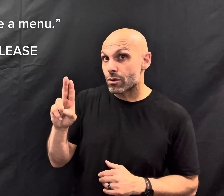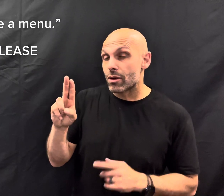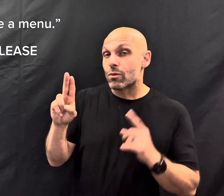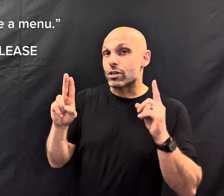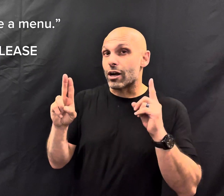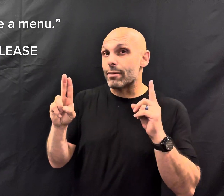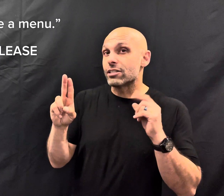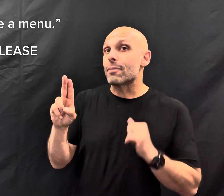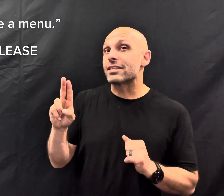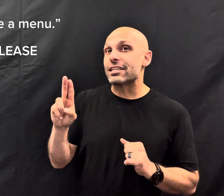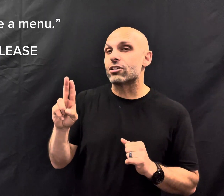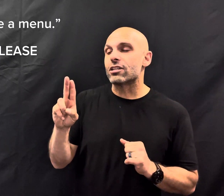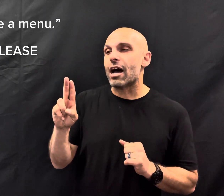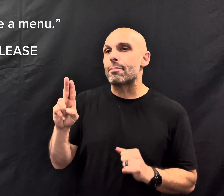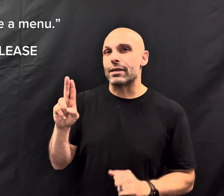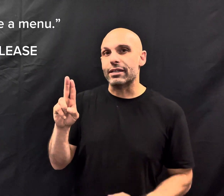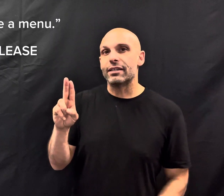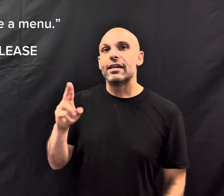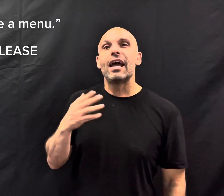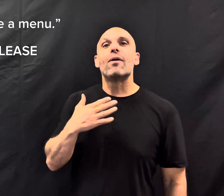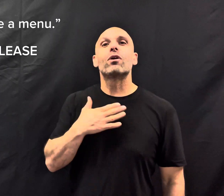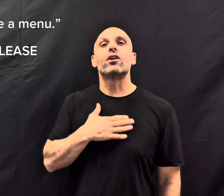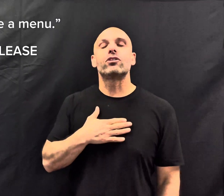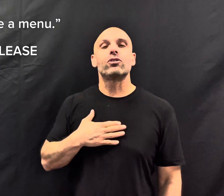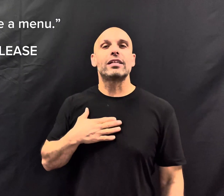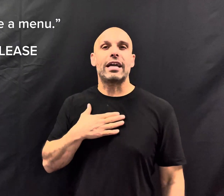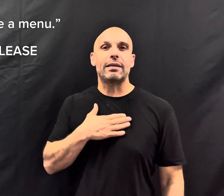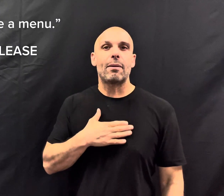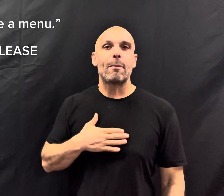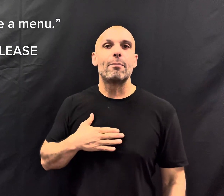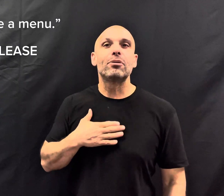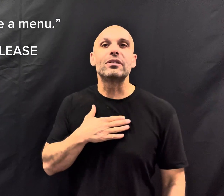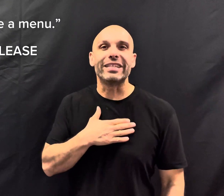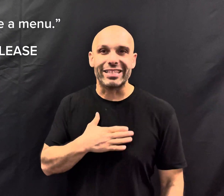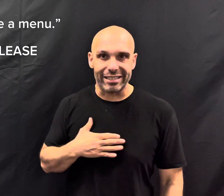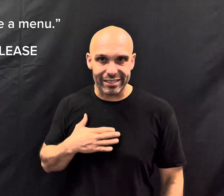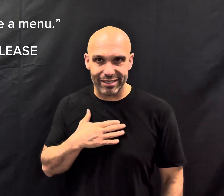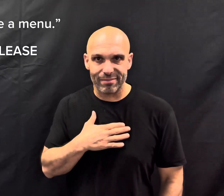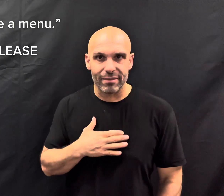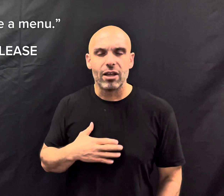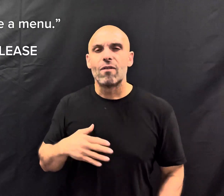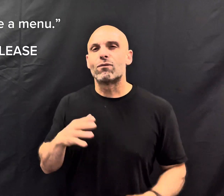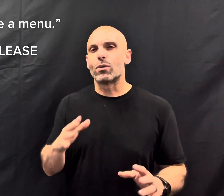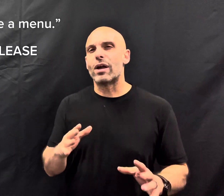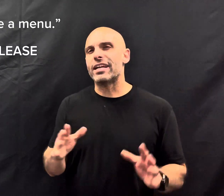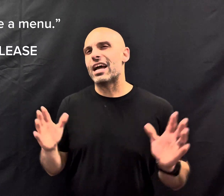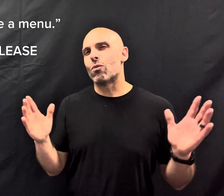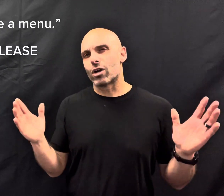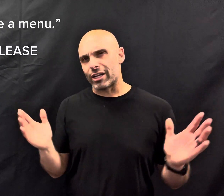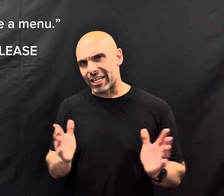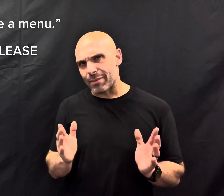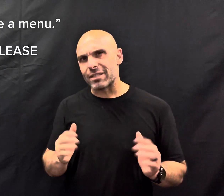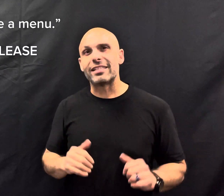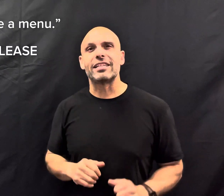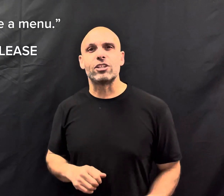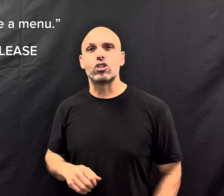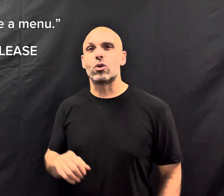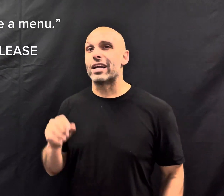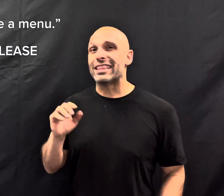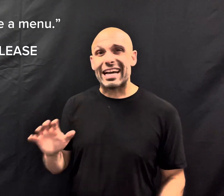with our eyebrows up because that's our topic, and we're going to sign please. For right now, we're going to keep this sentence short, and that's all